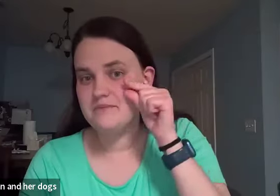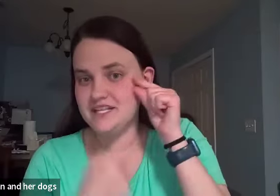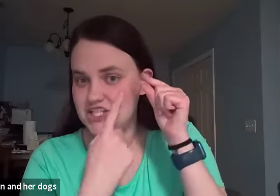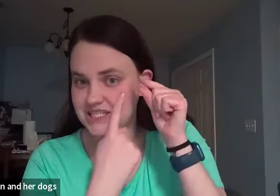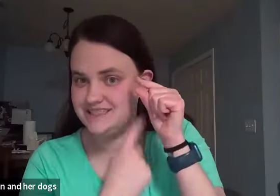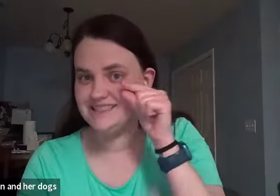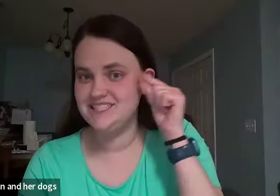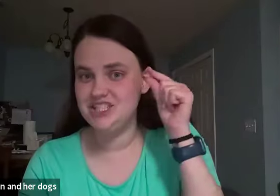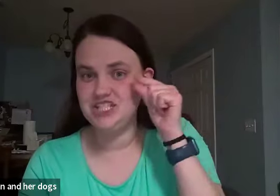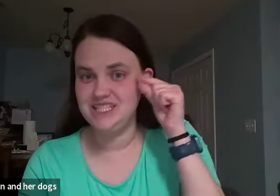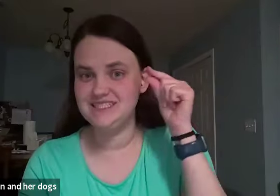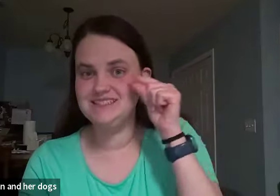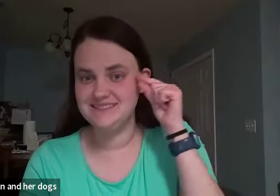of my cheeks. G.